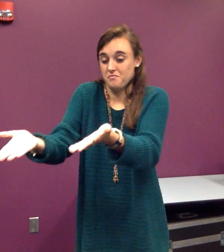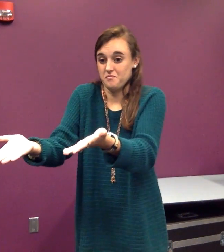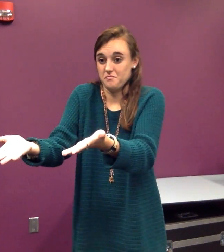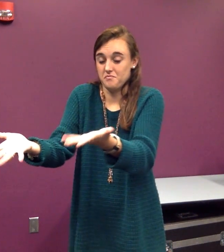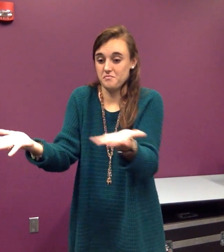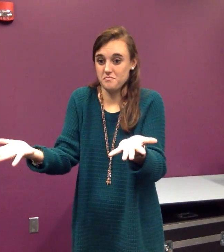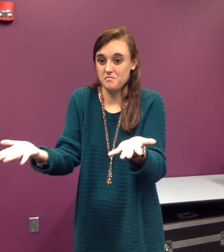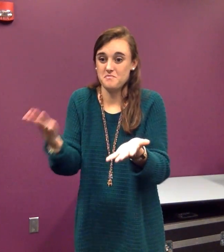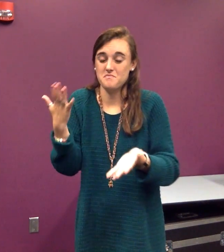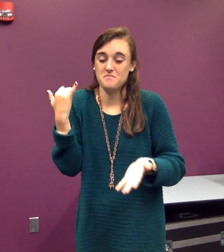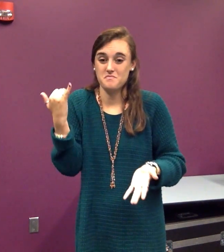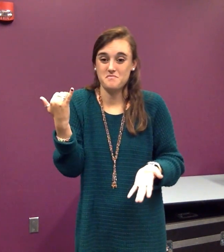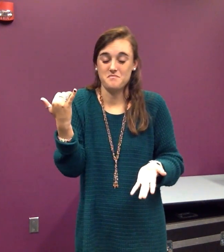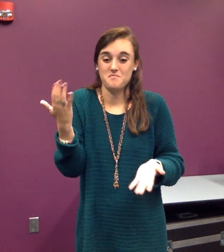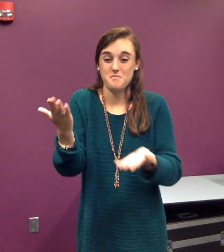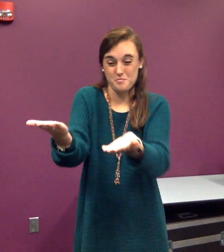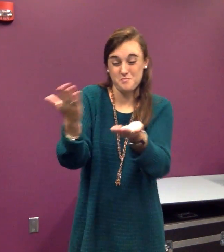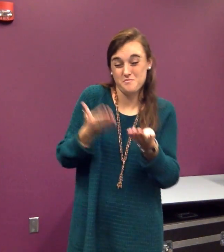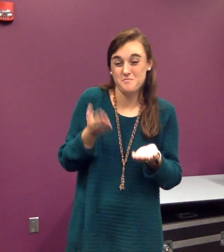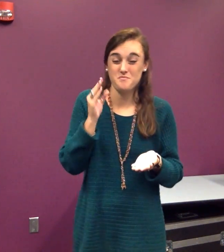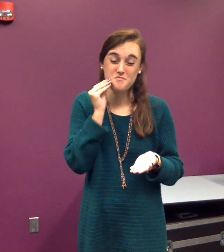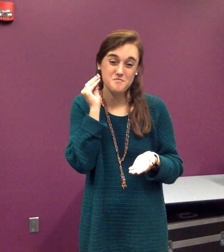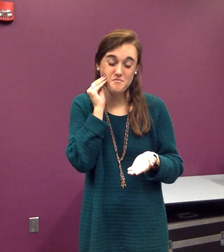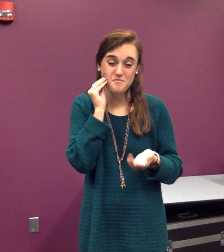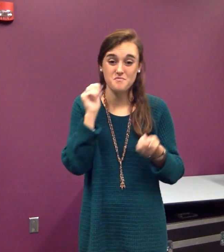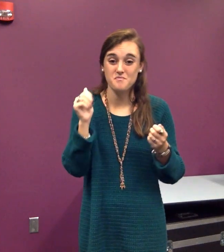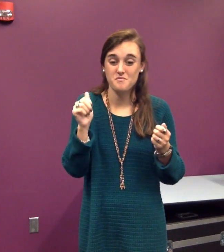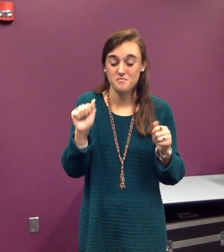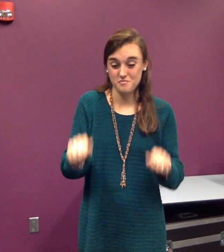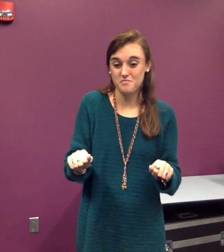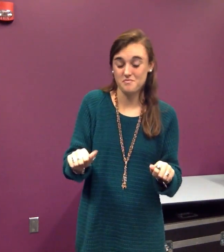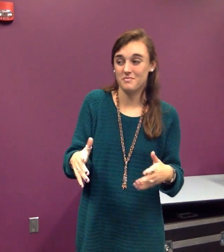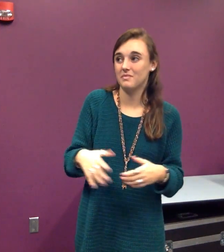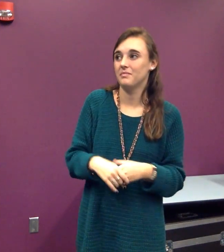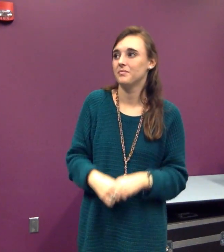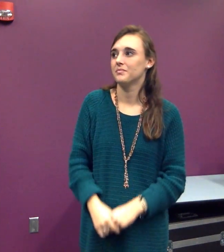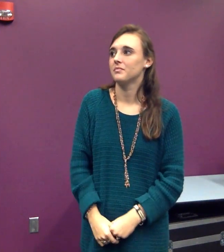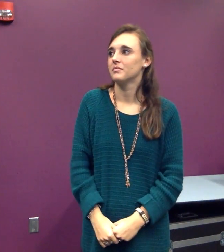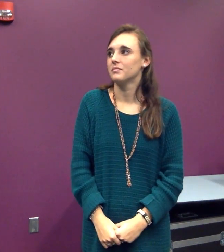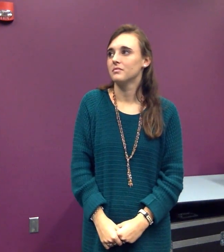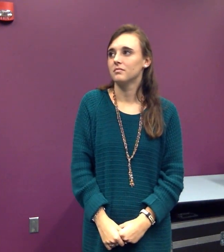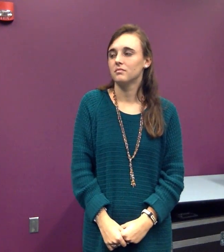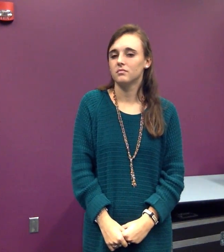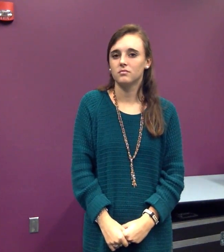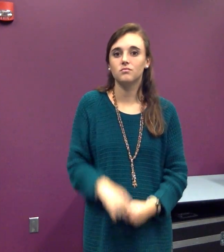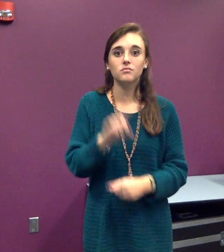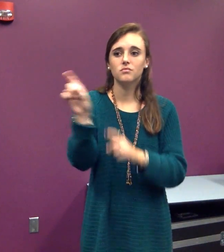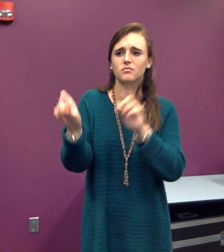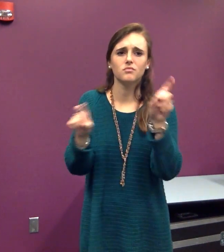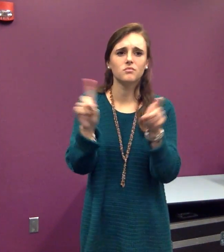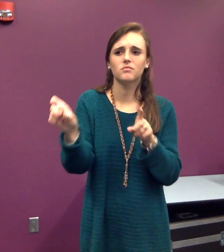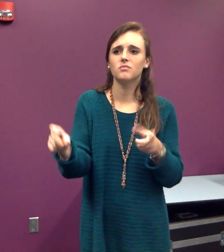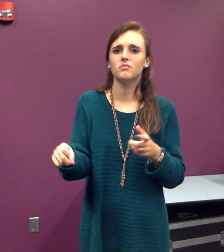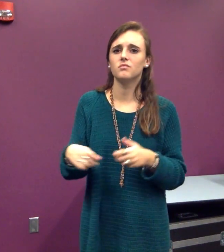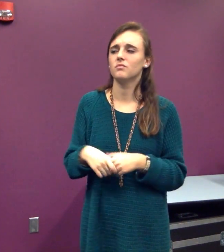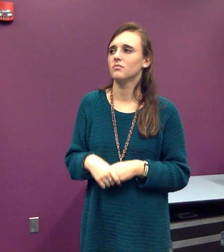as reference material, you may certainly do that. Are there any questions?